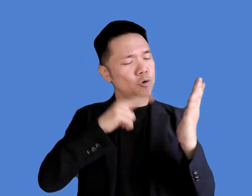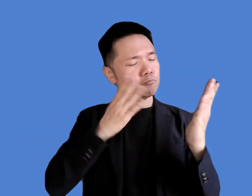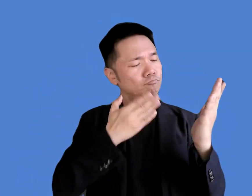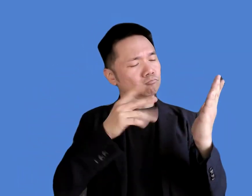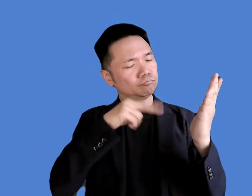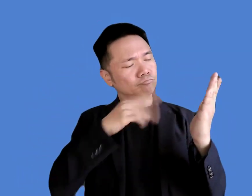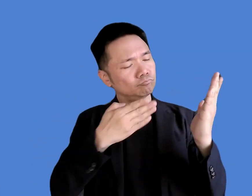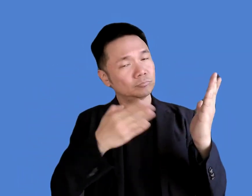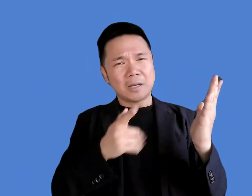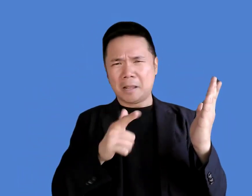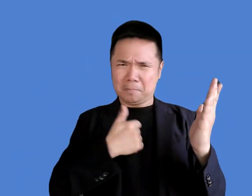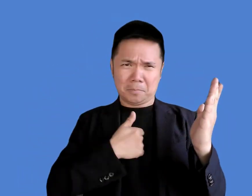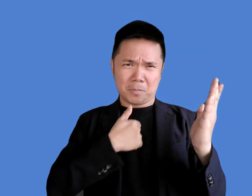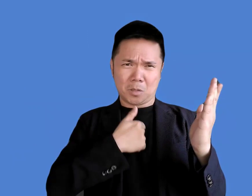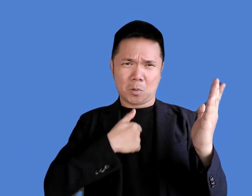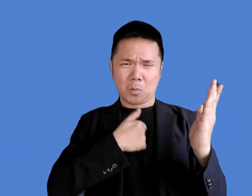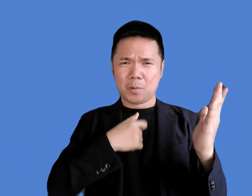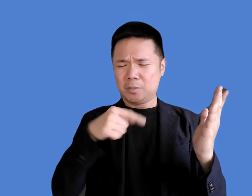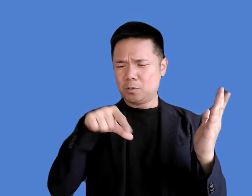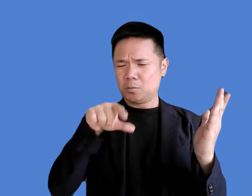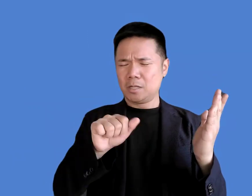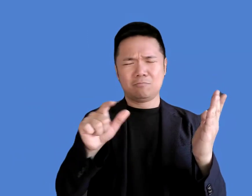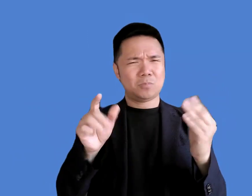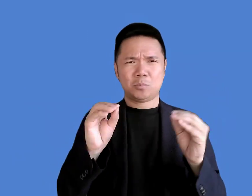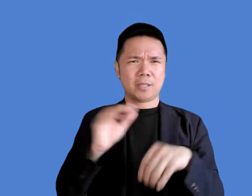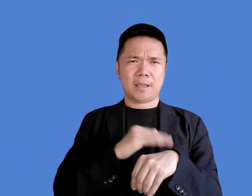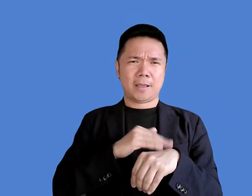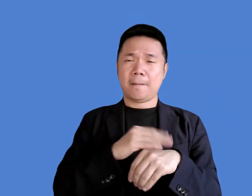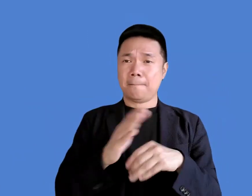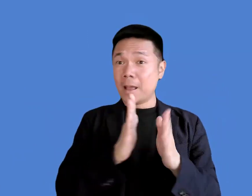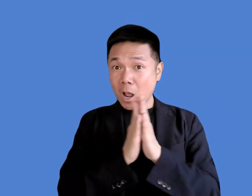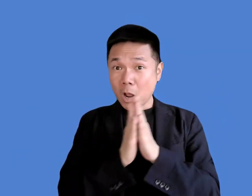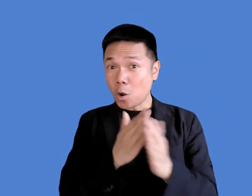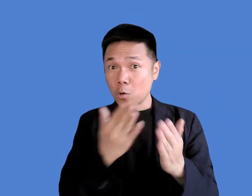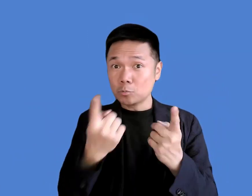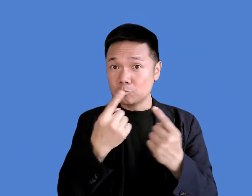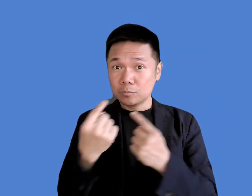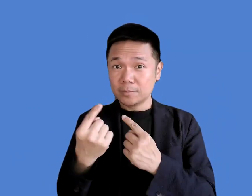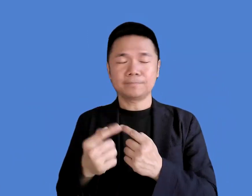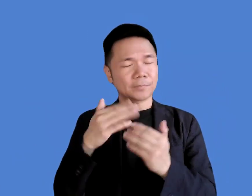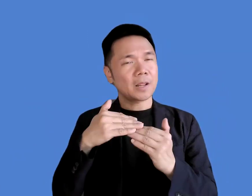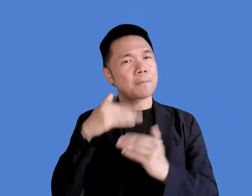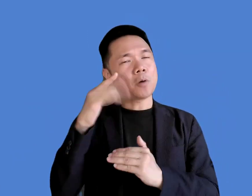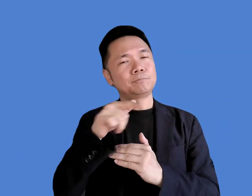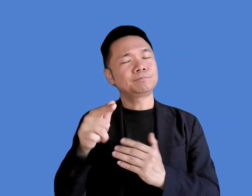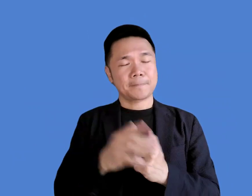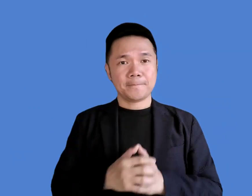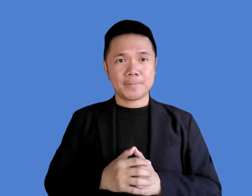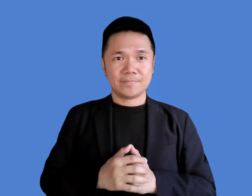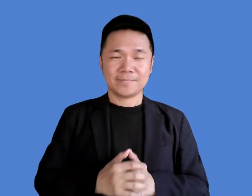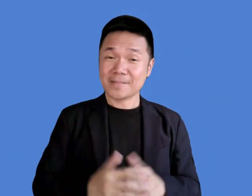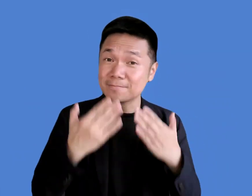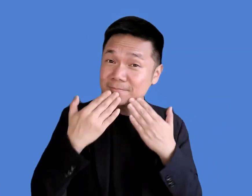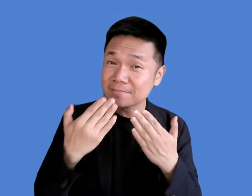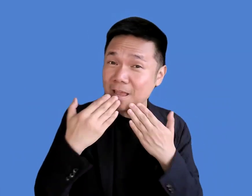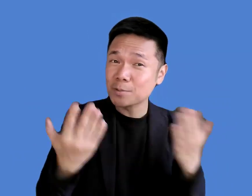I'm sorry that we didn't have the time for Q&A, but I will note everyone's questions and we can get back to you. And I just want to say thank